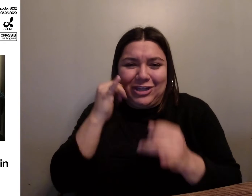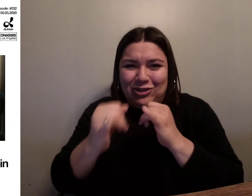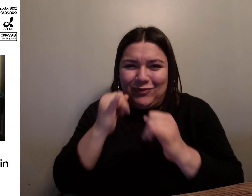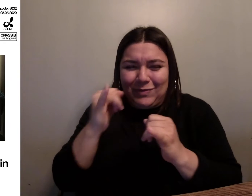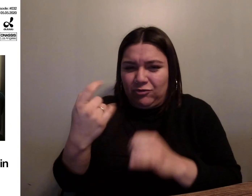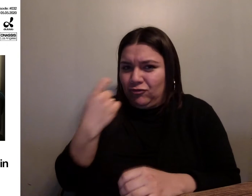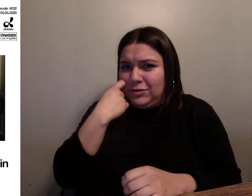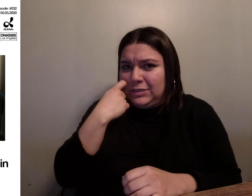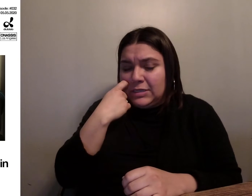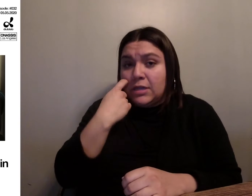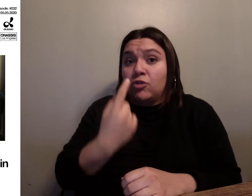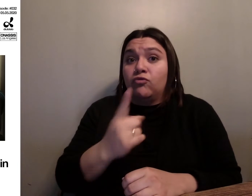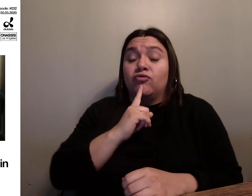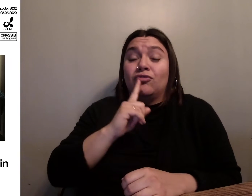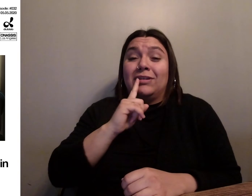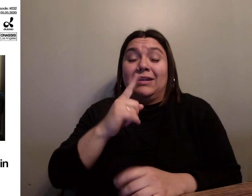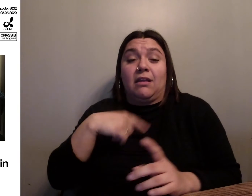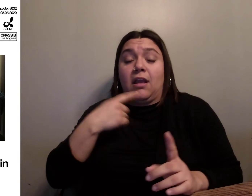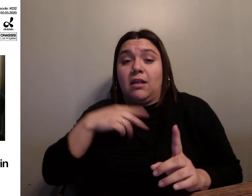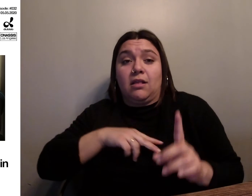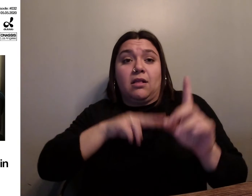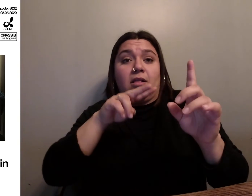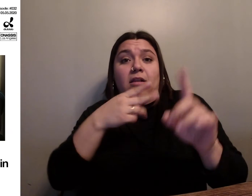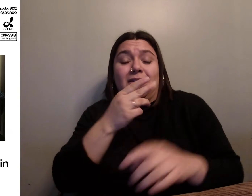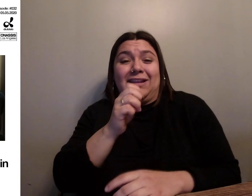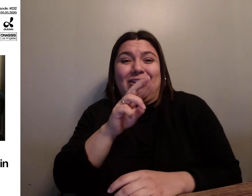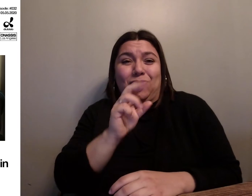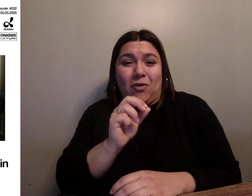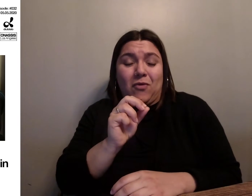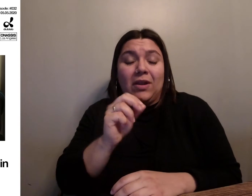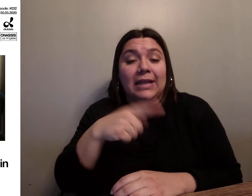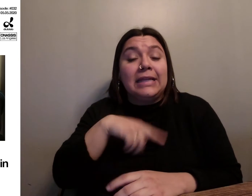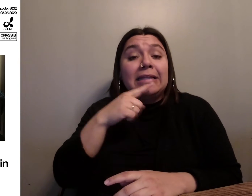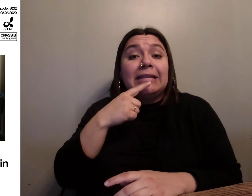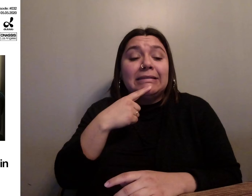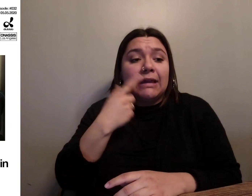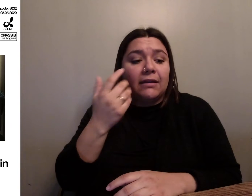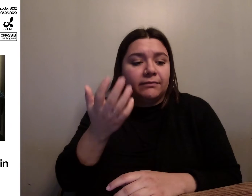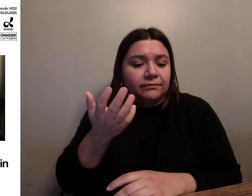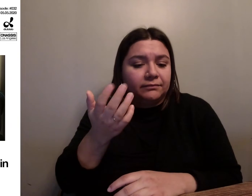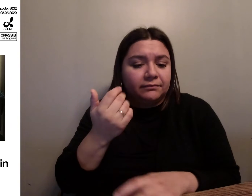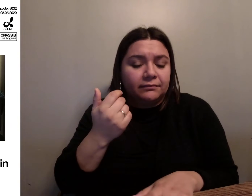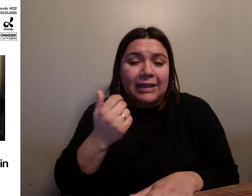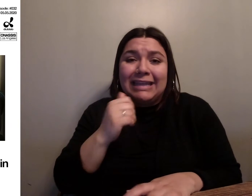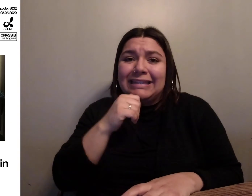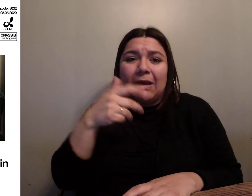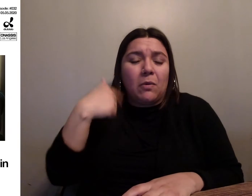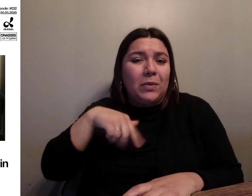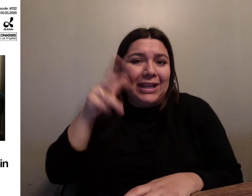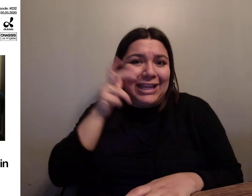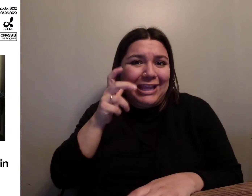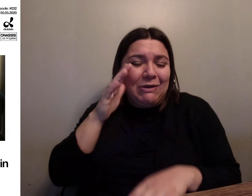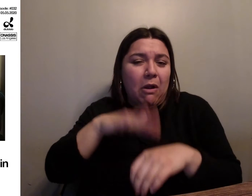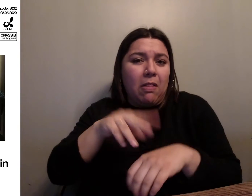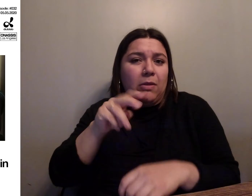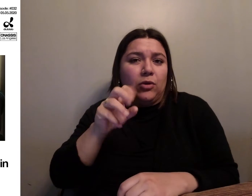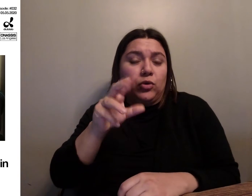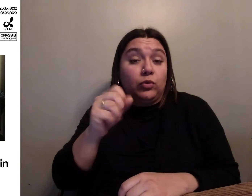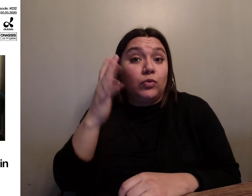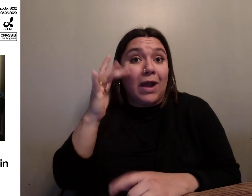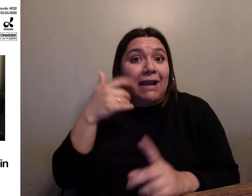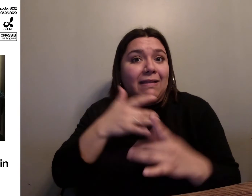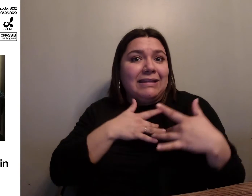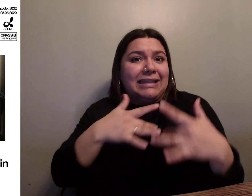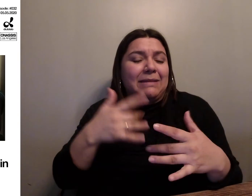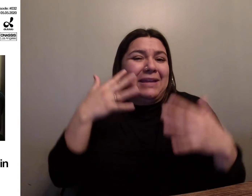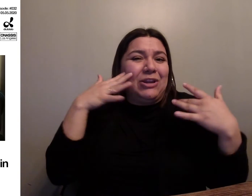the news. He said, because that's mostly noise, and he never watches more than 5 minutes of it in any given day. Or less. Yeah,